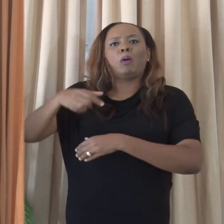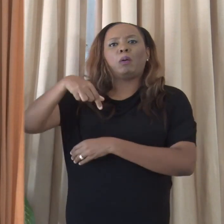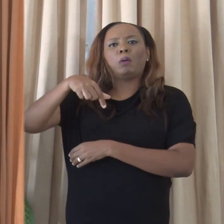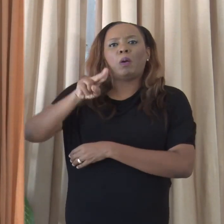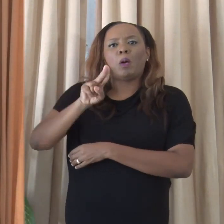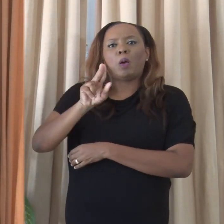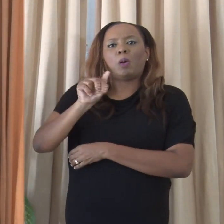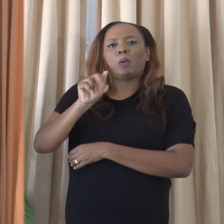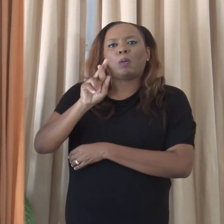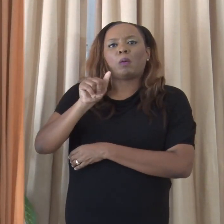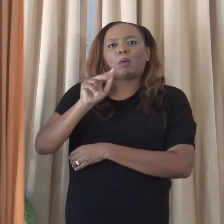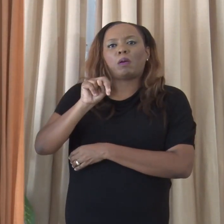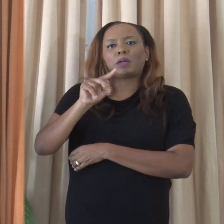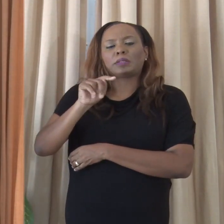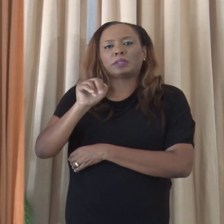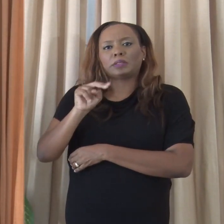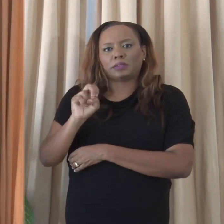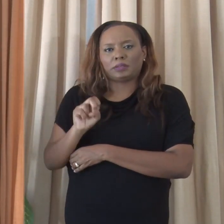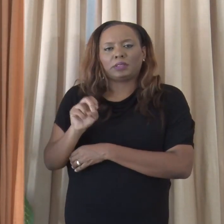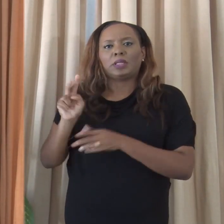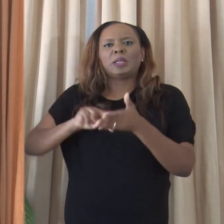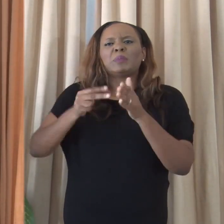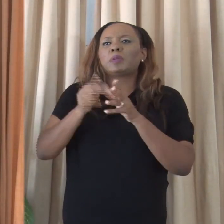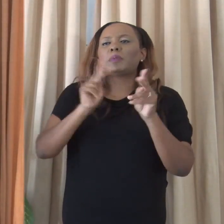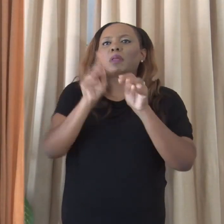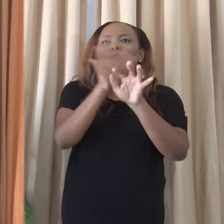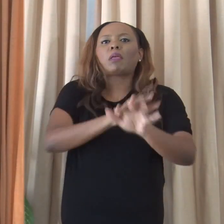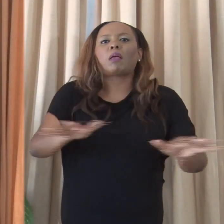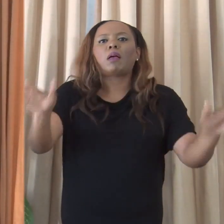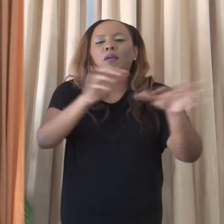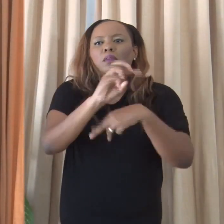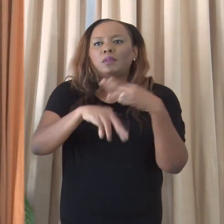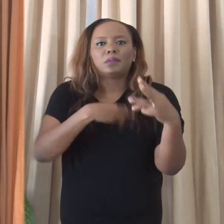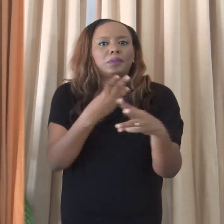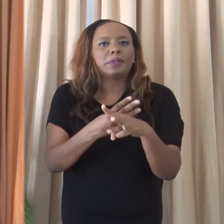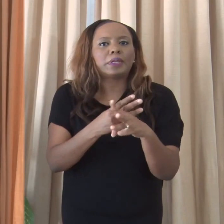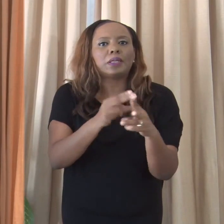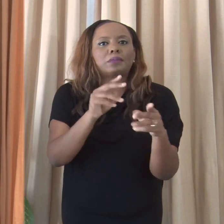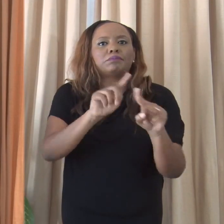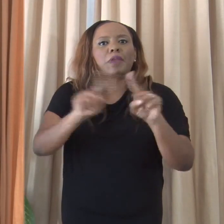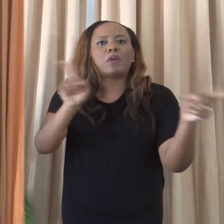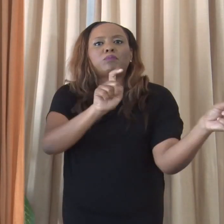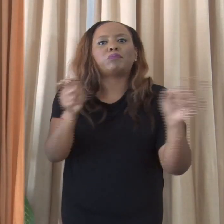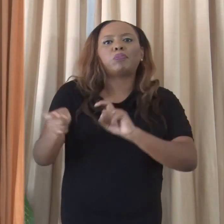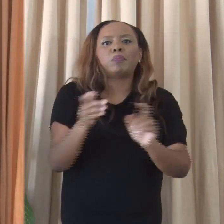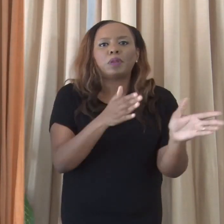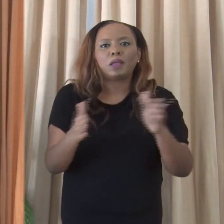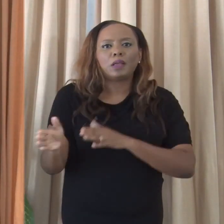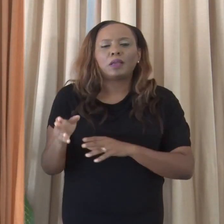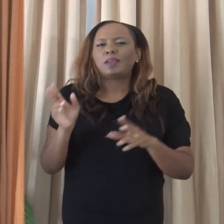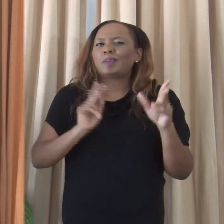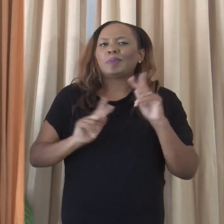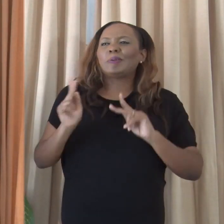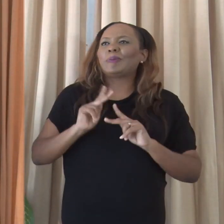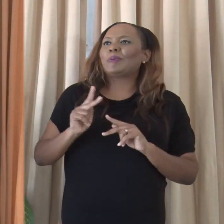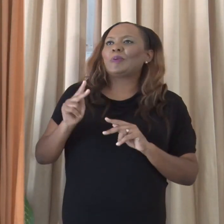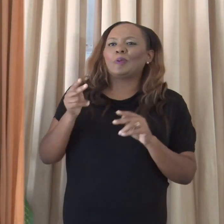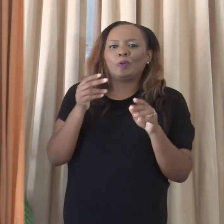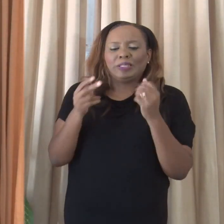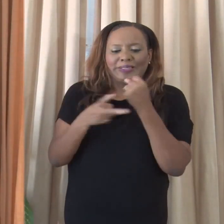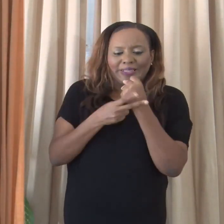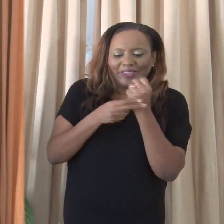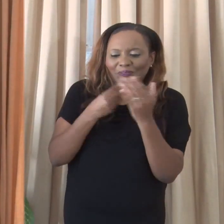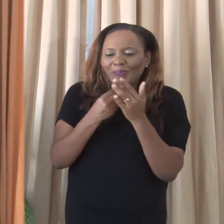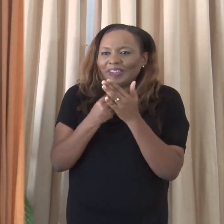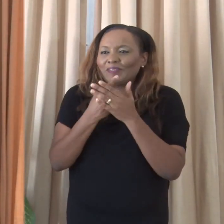certain reactions in the international marketplace, because people who have saved for a vacation are not going to come here and spend 14 days sitting down in